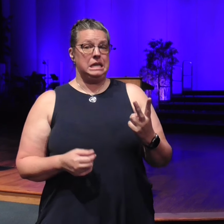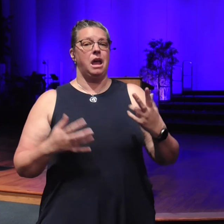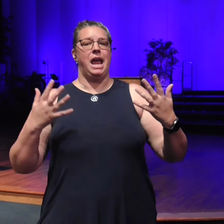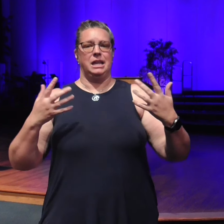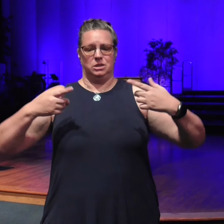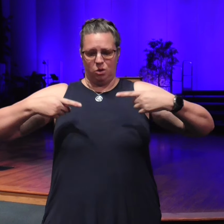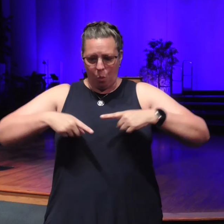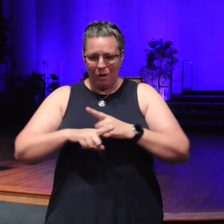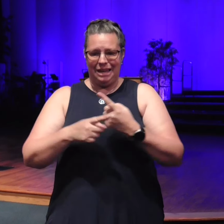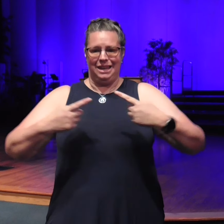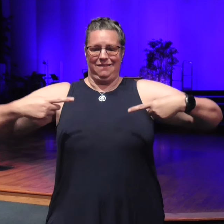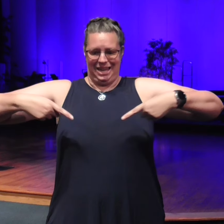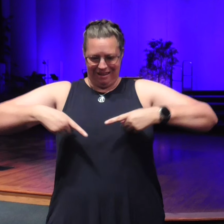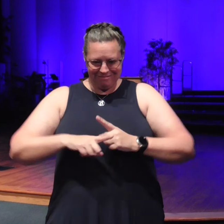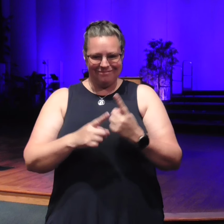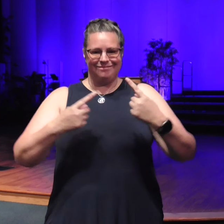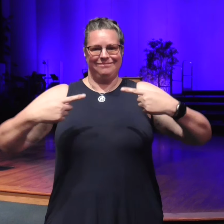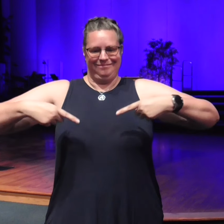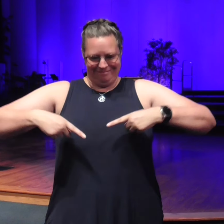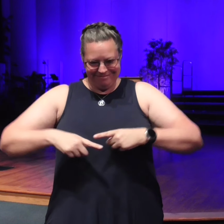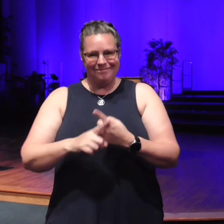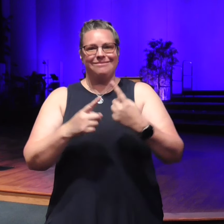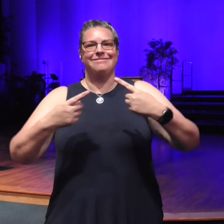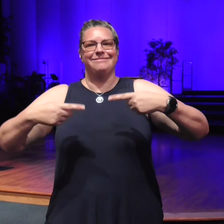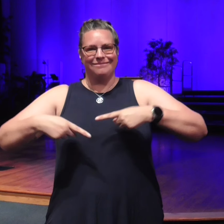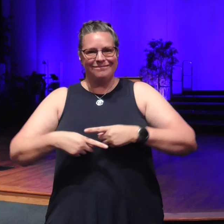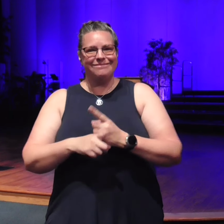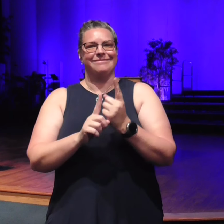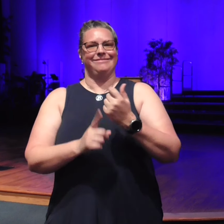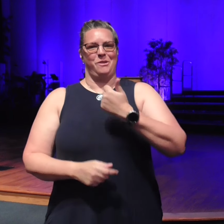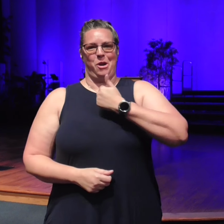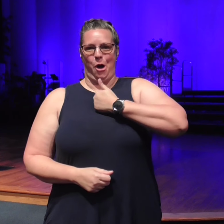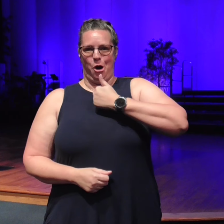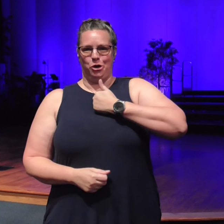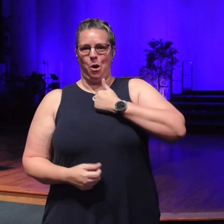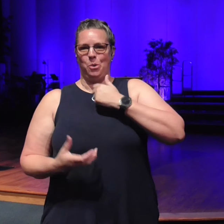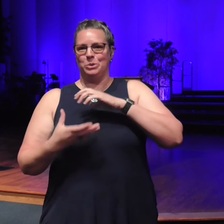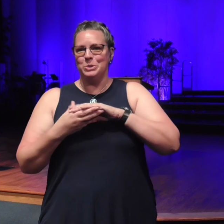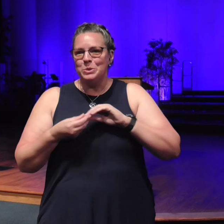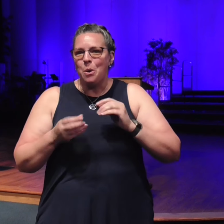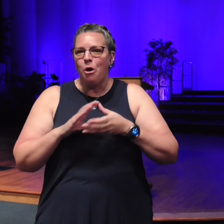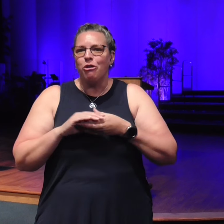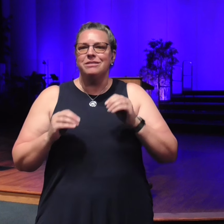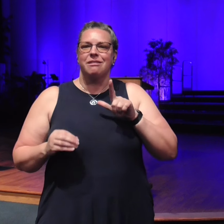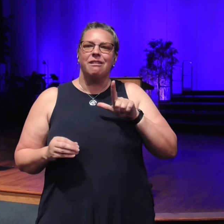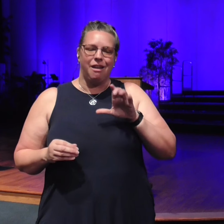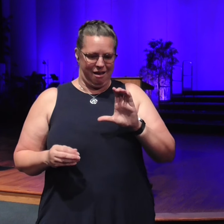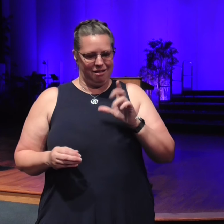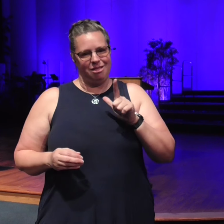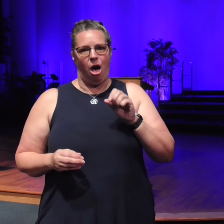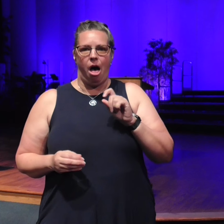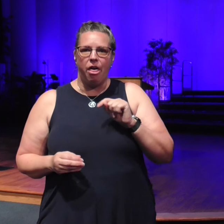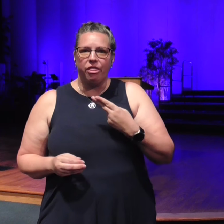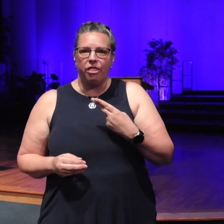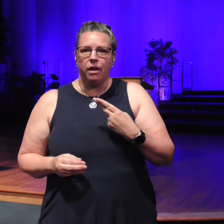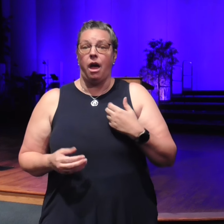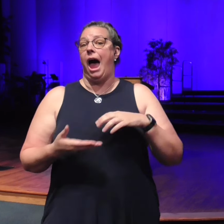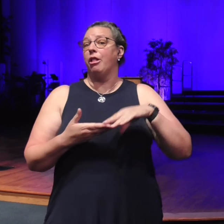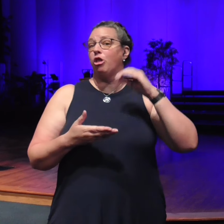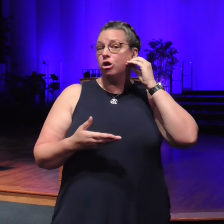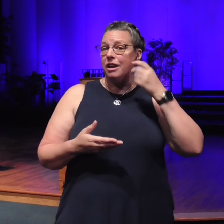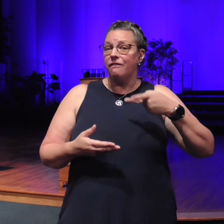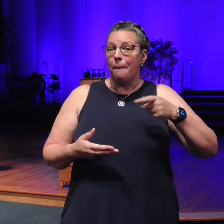the tapestry. Each of us our own piece of cloth. I learned that from Dr. Patty, who's present with us here today.